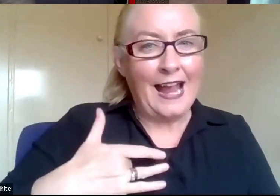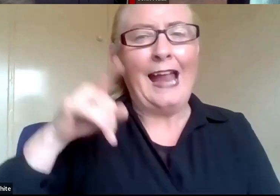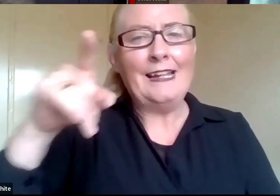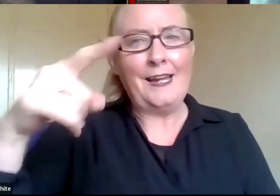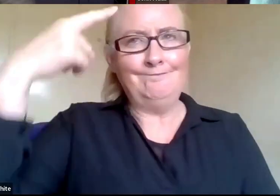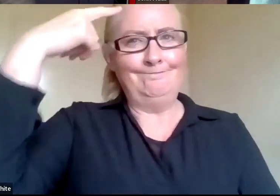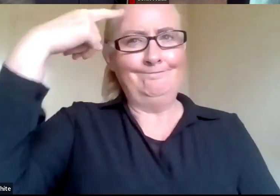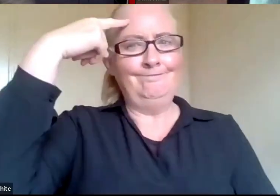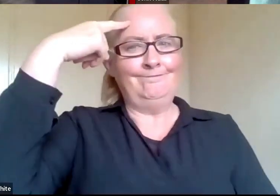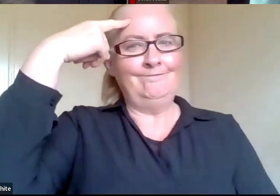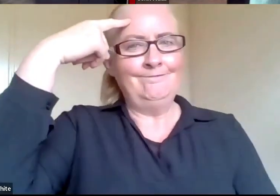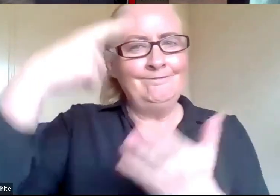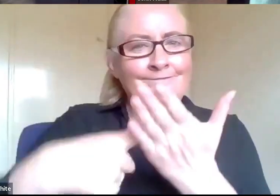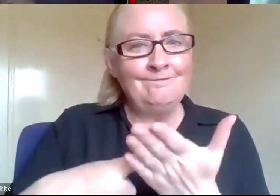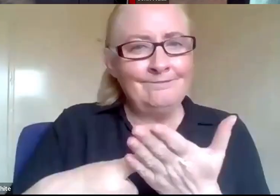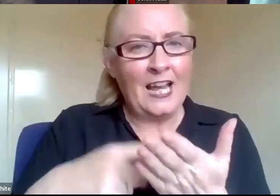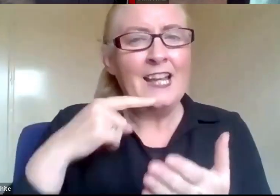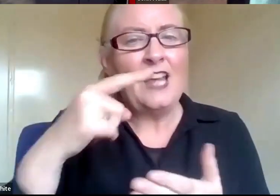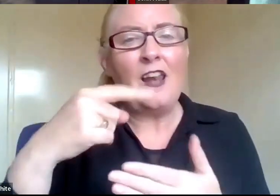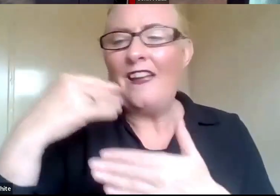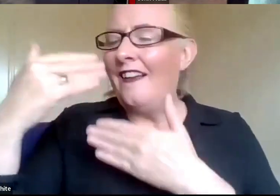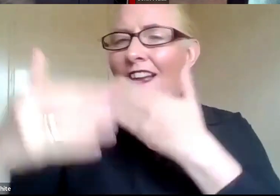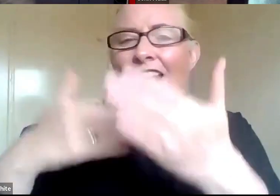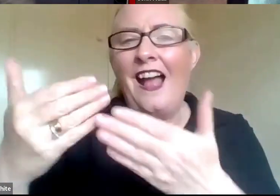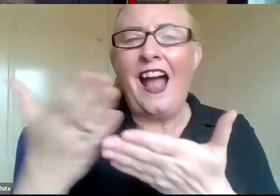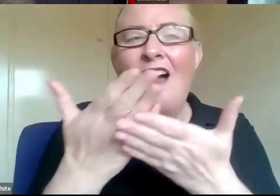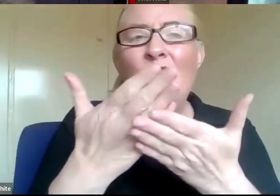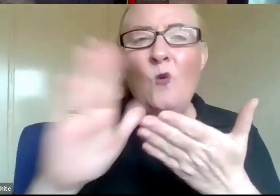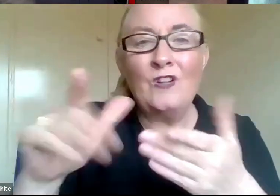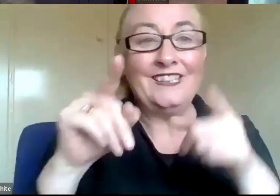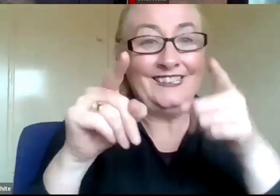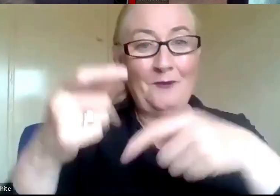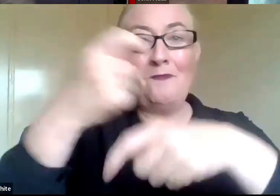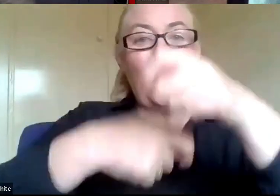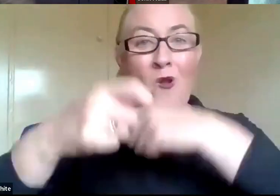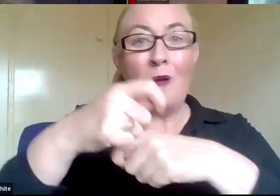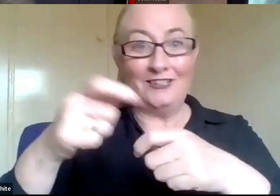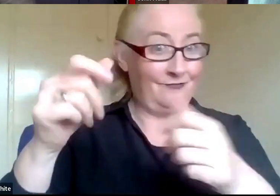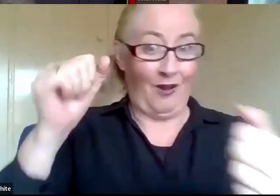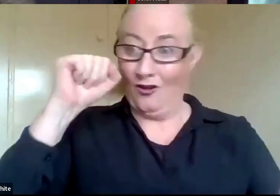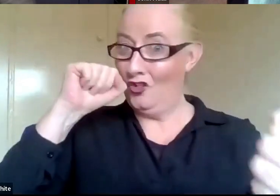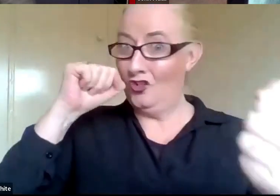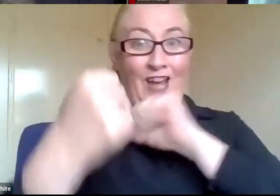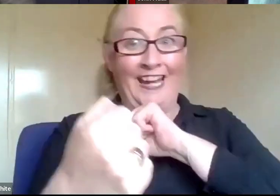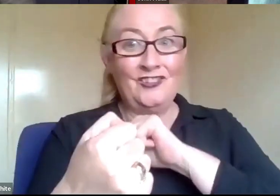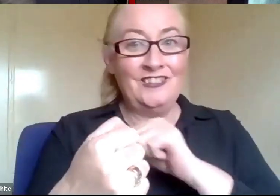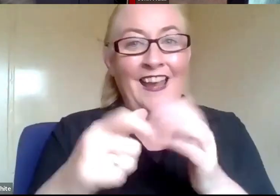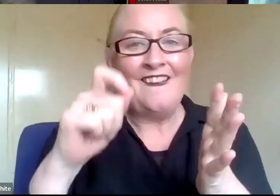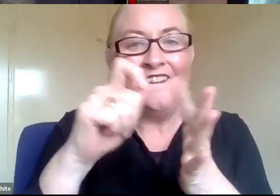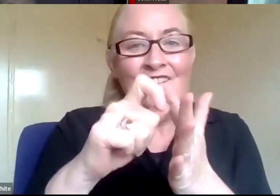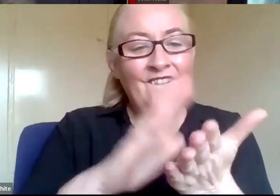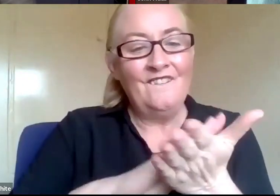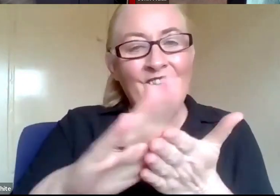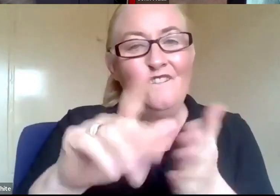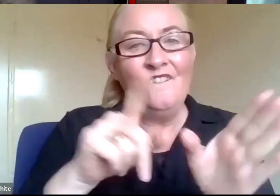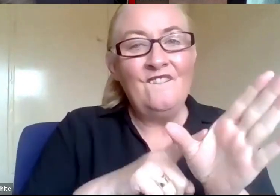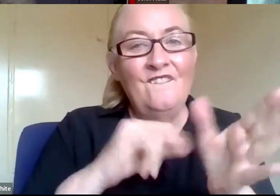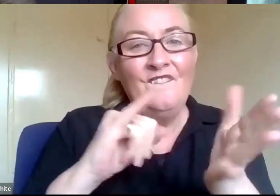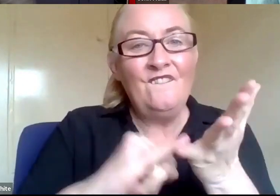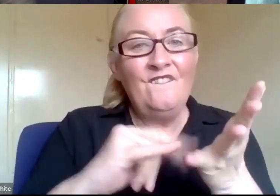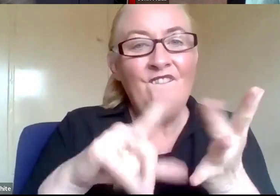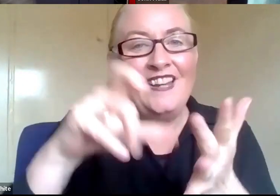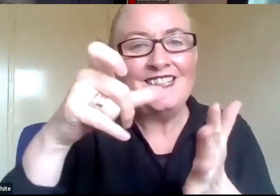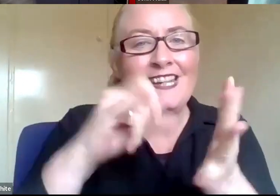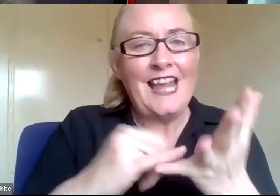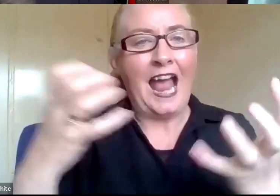physics, about the how the world would look if we were traveling at the speed of light. Now,